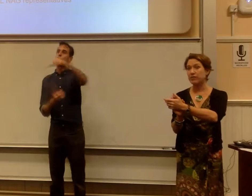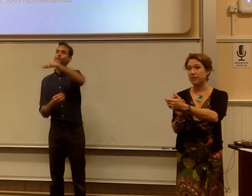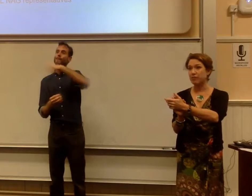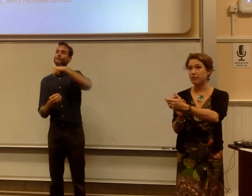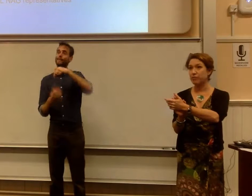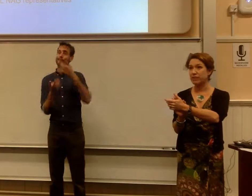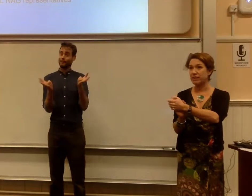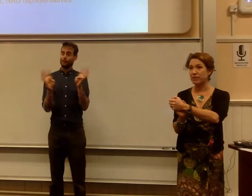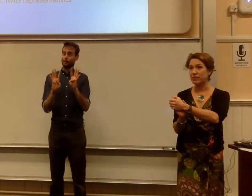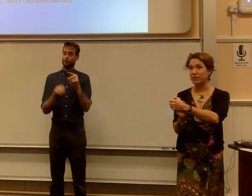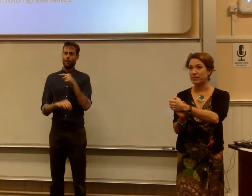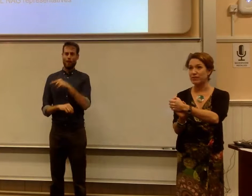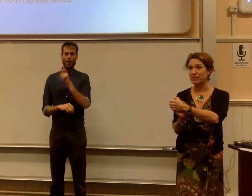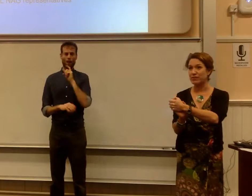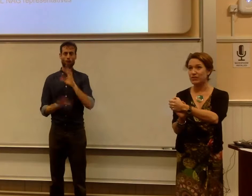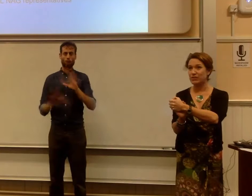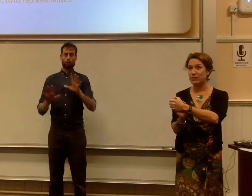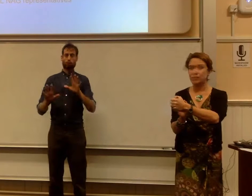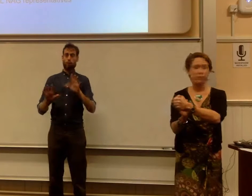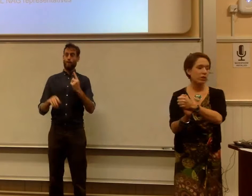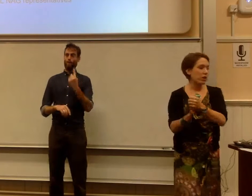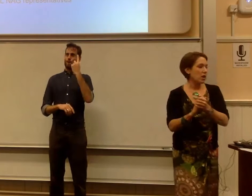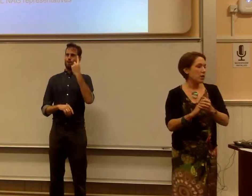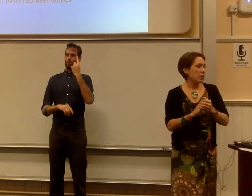with deaf BSL users.